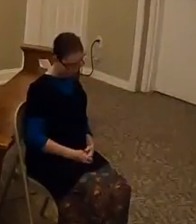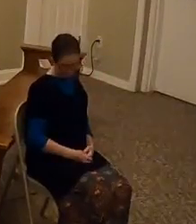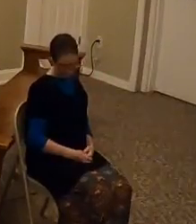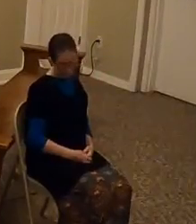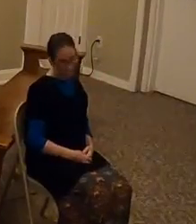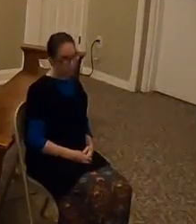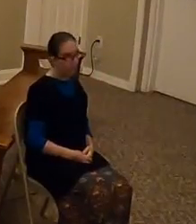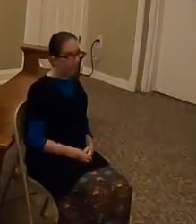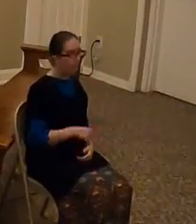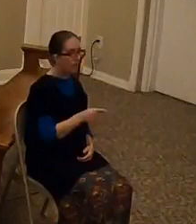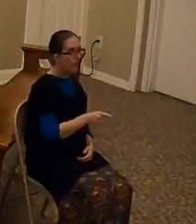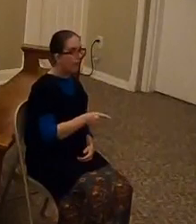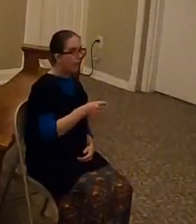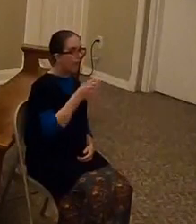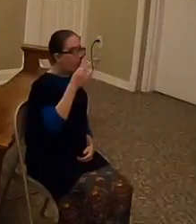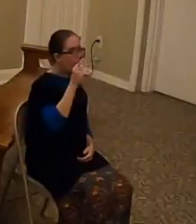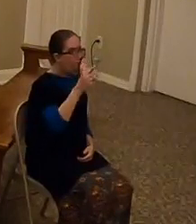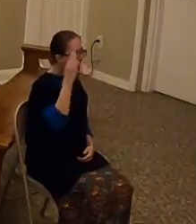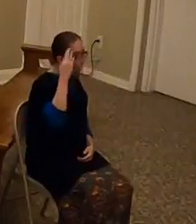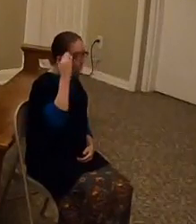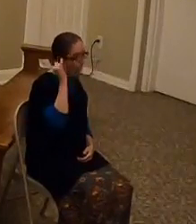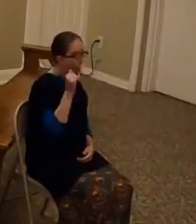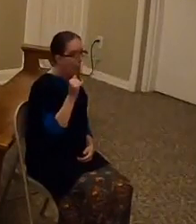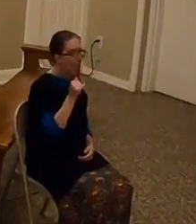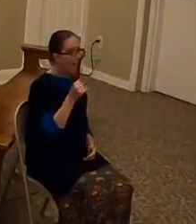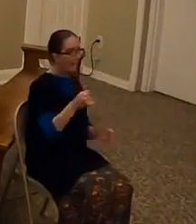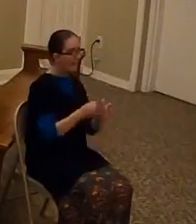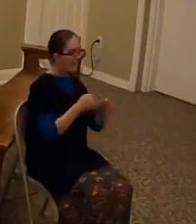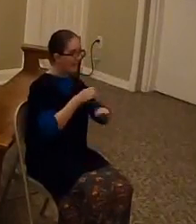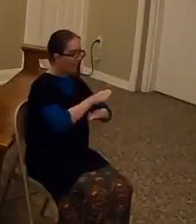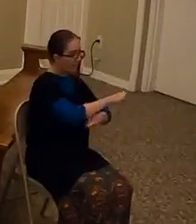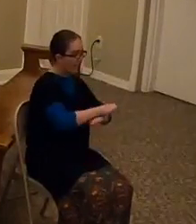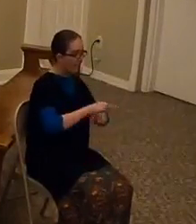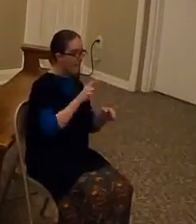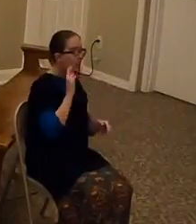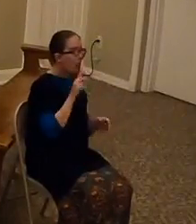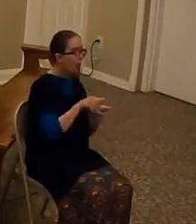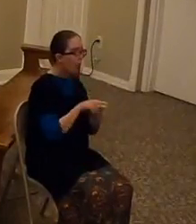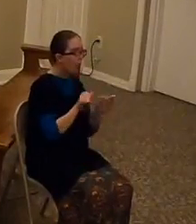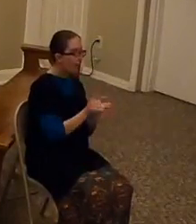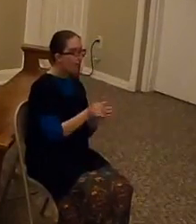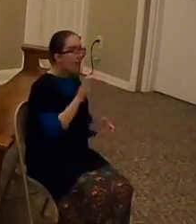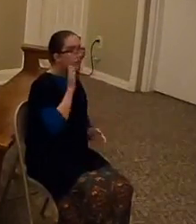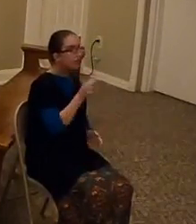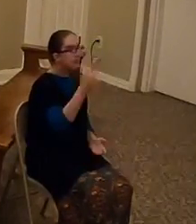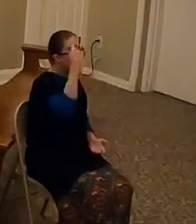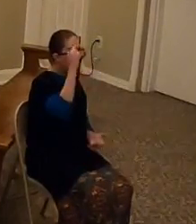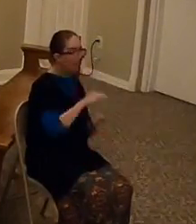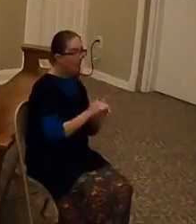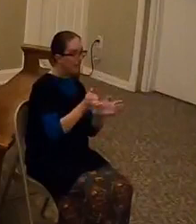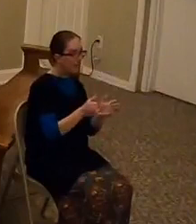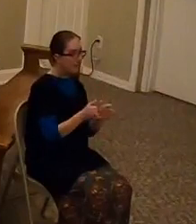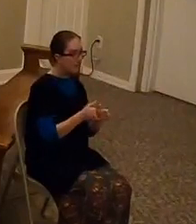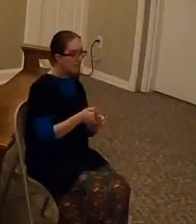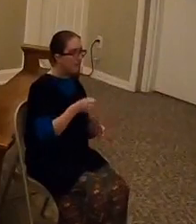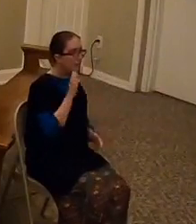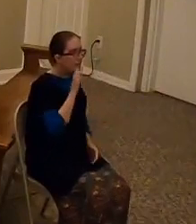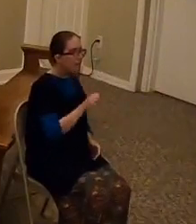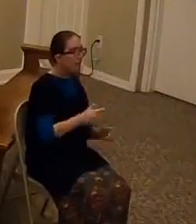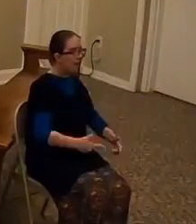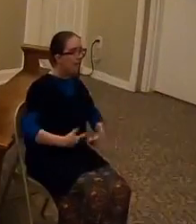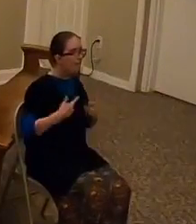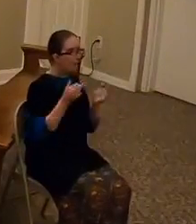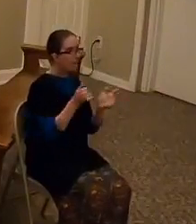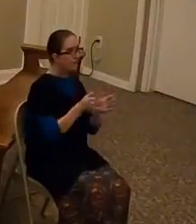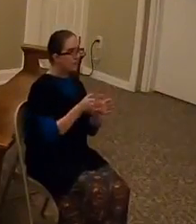Amen. You know why it affected her like that? Because she believed it. And she lived